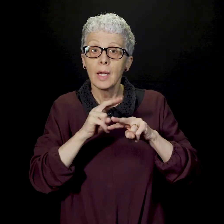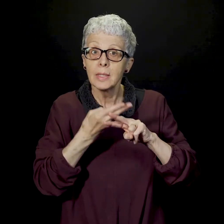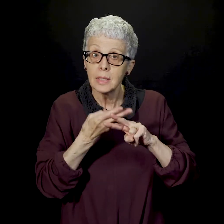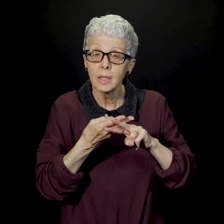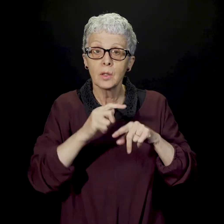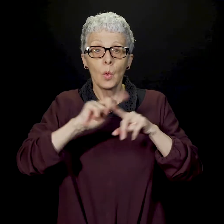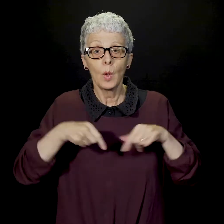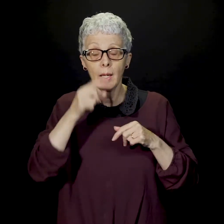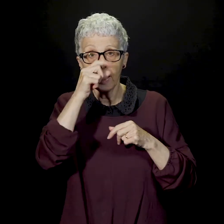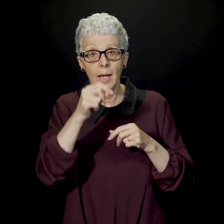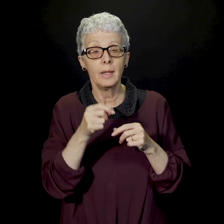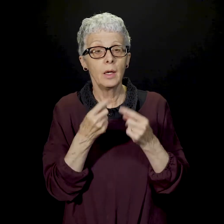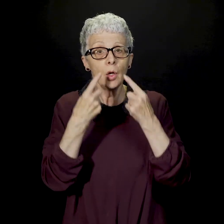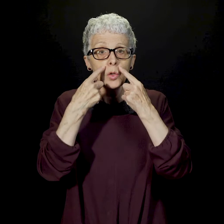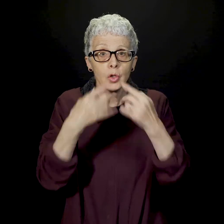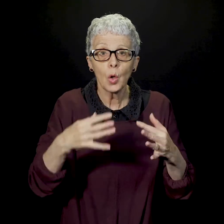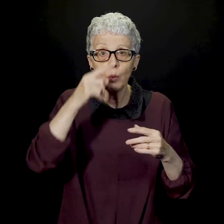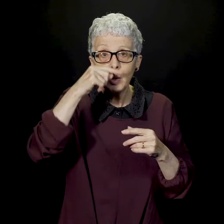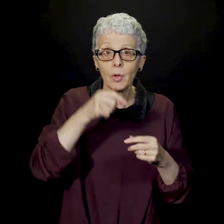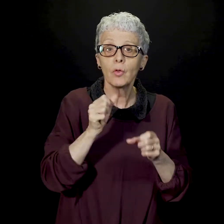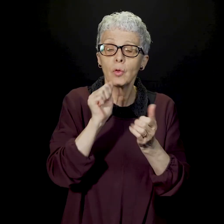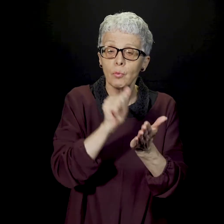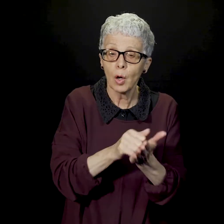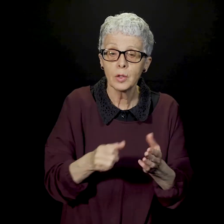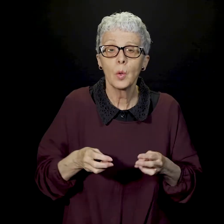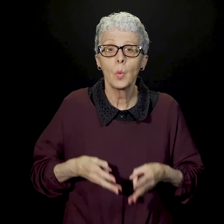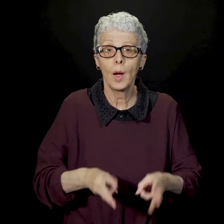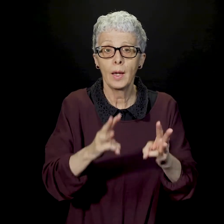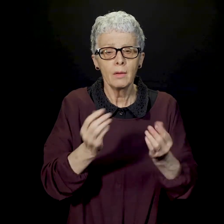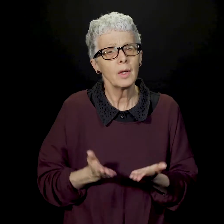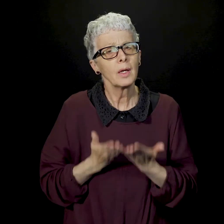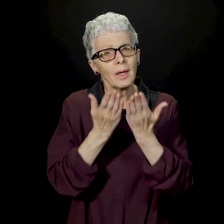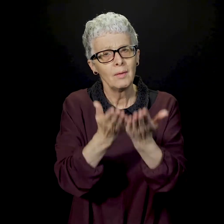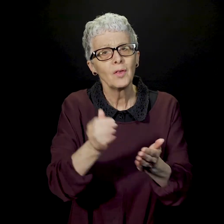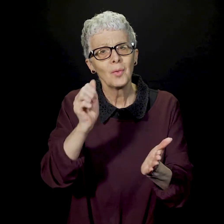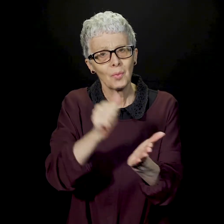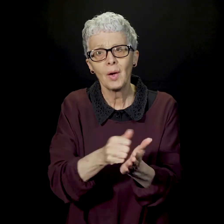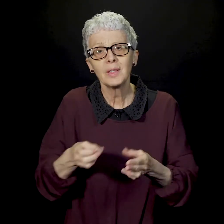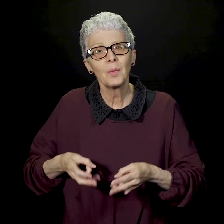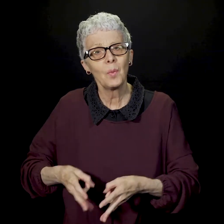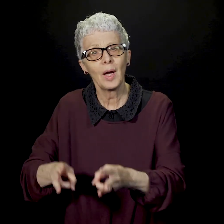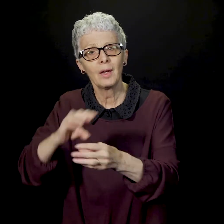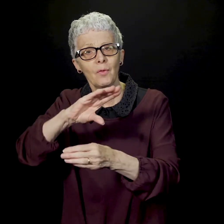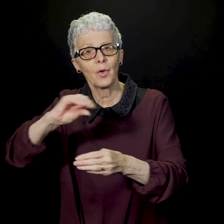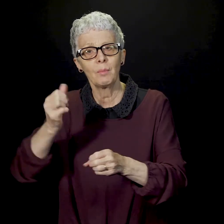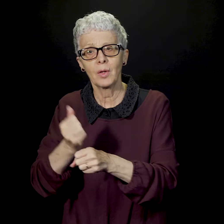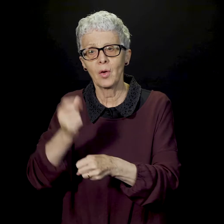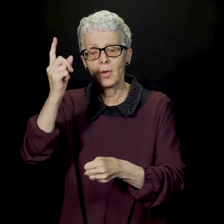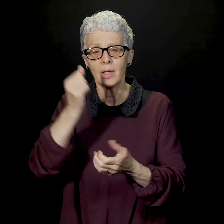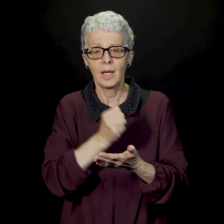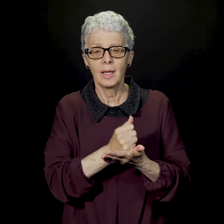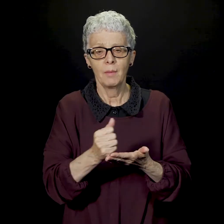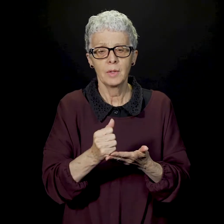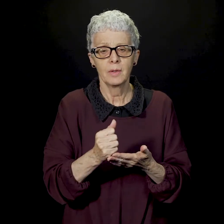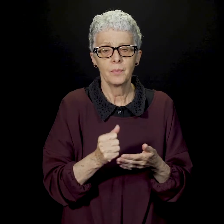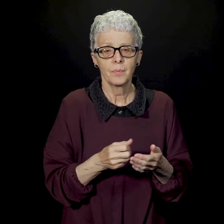alternative. We can offer an alternative. We can fight. We can present something better than that. And here's a passage from Numbers that we've been looking